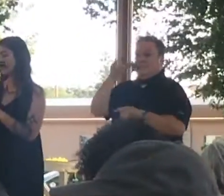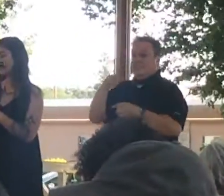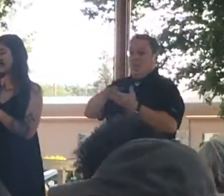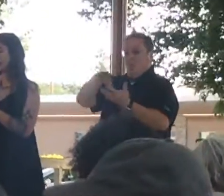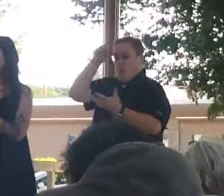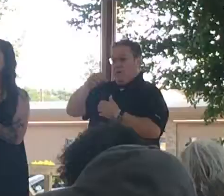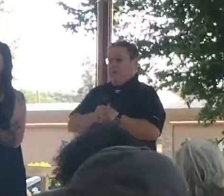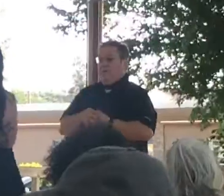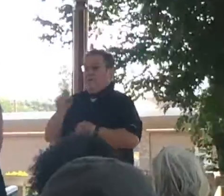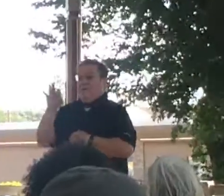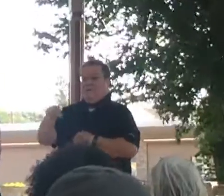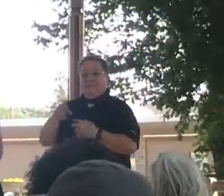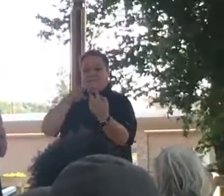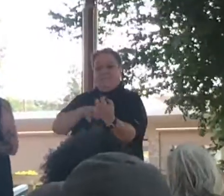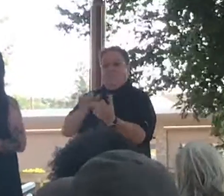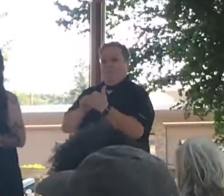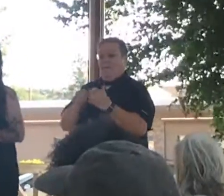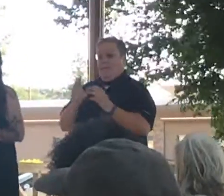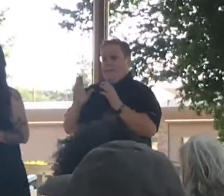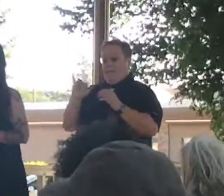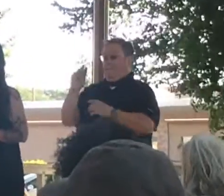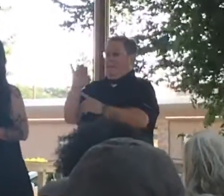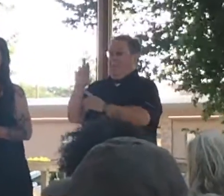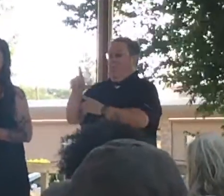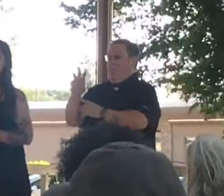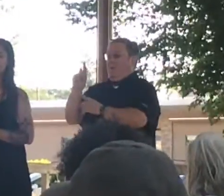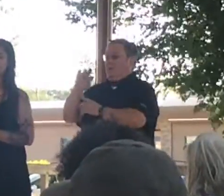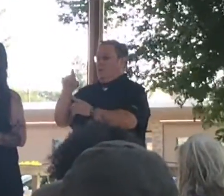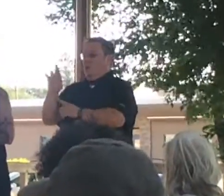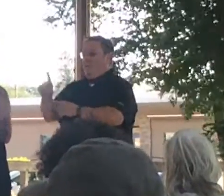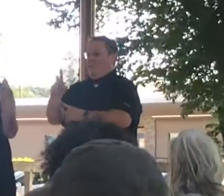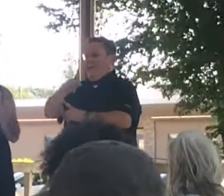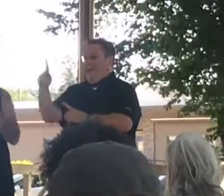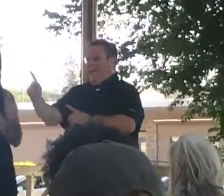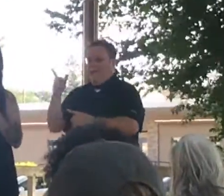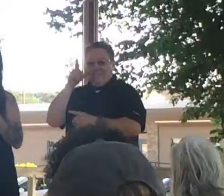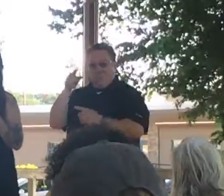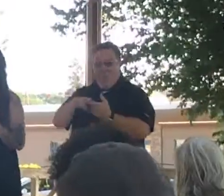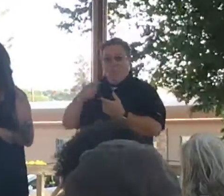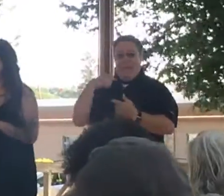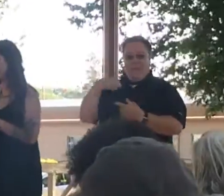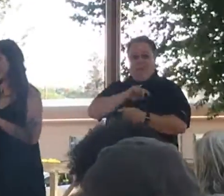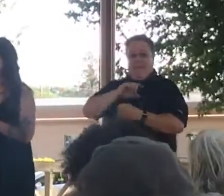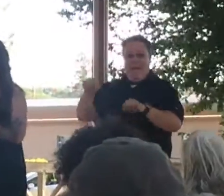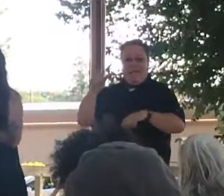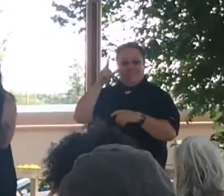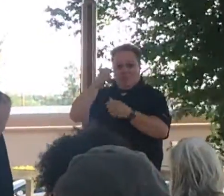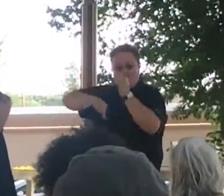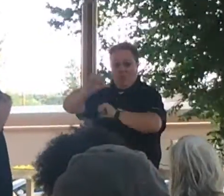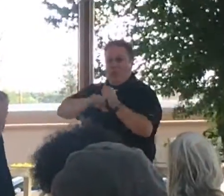learn. If he can sit with an imperial wizard of the KKK and listen to him, we can listen to each other.